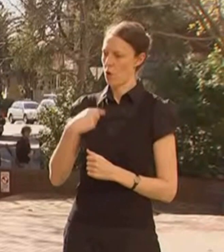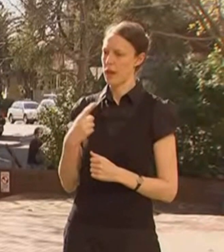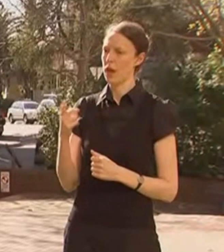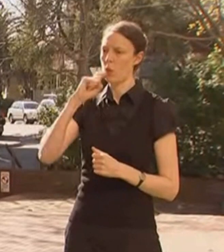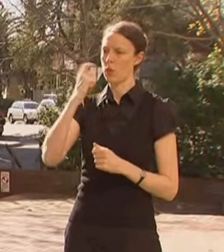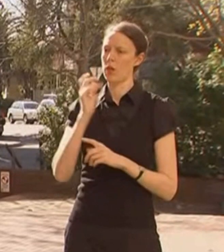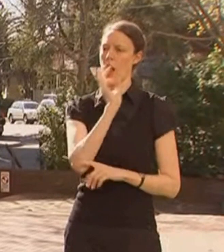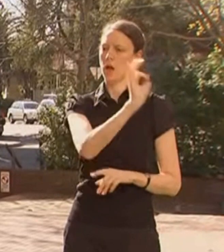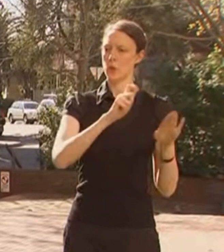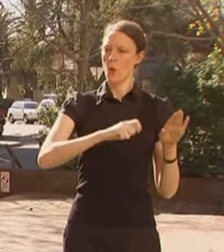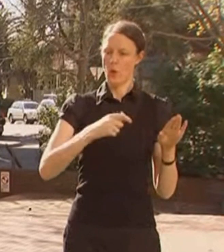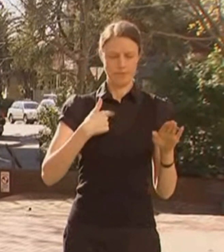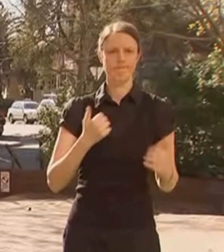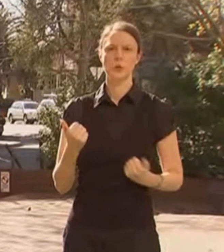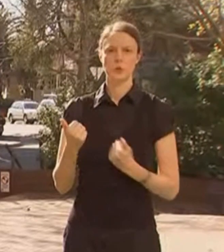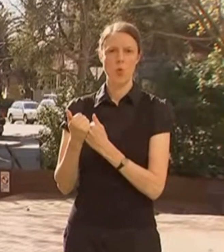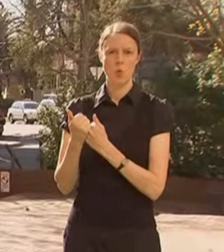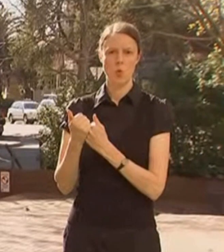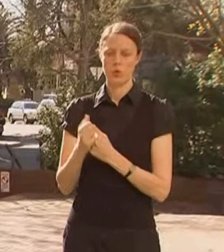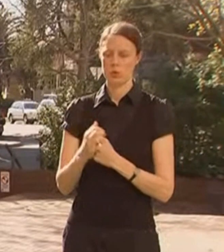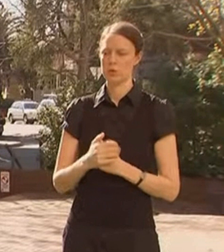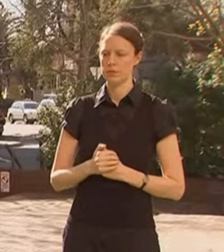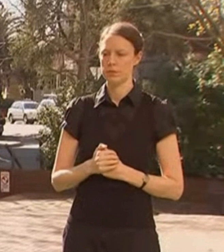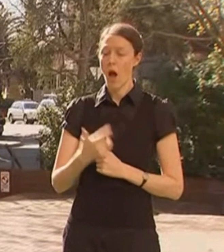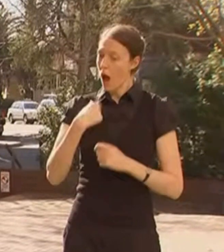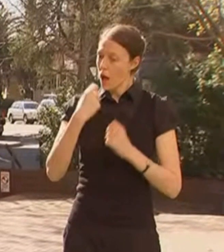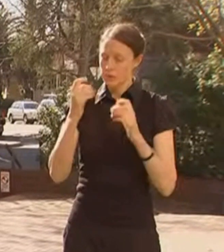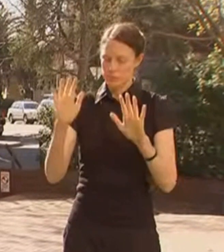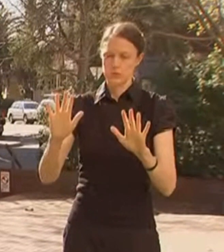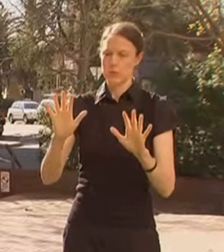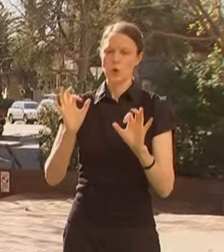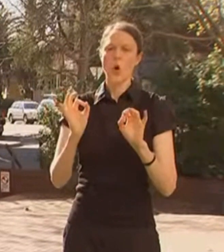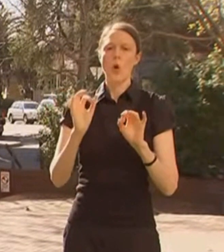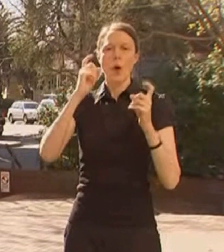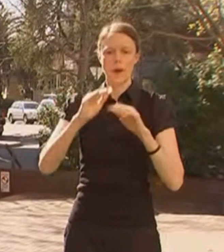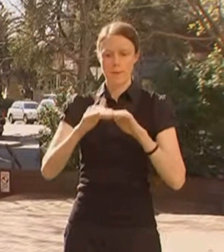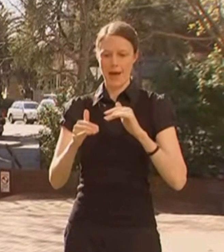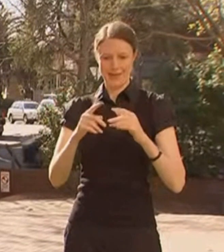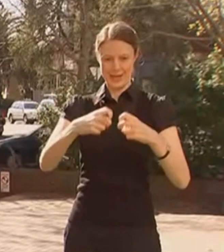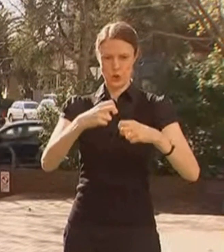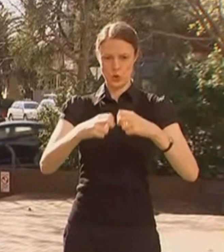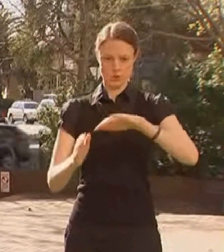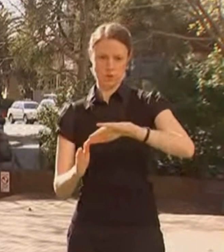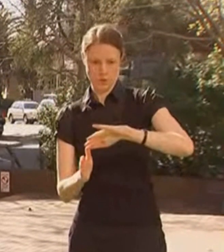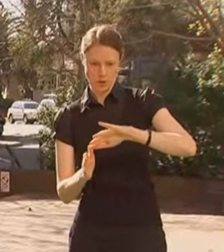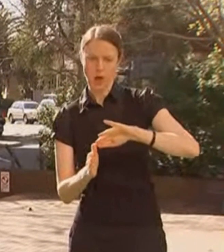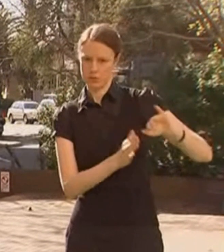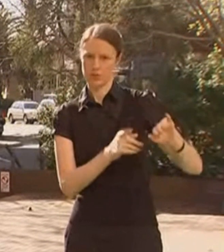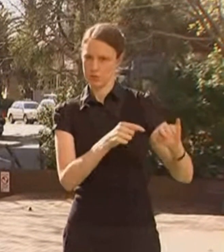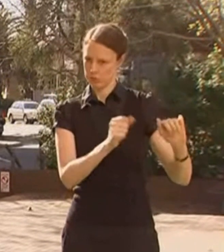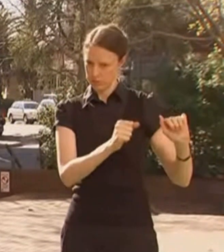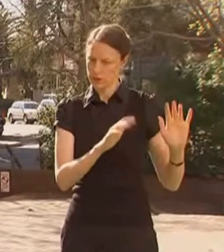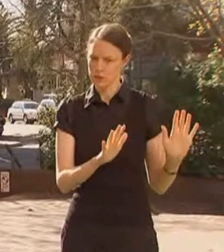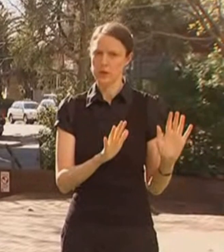was extremely different to what is being put now. And that was confirmed to me this morning by the Commissioner.